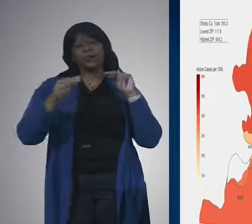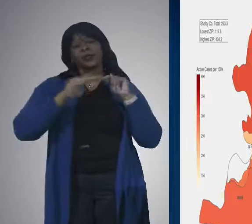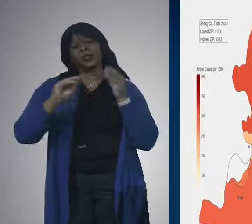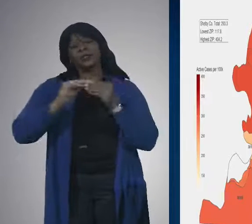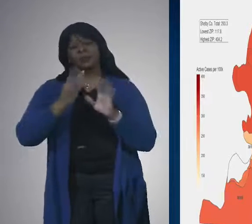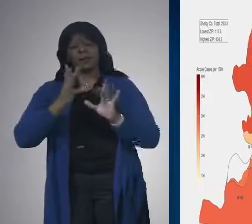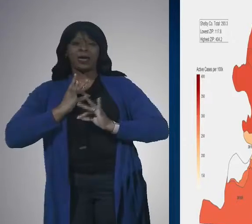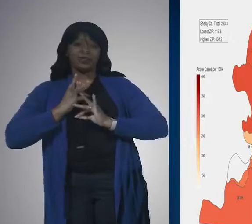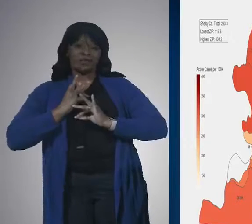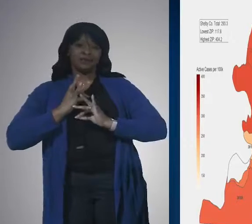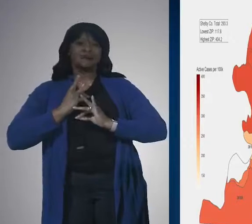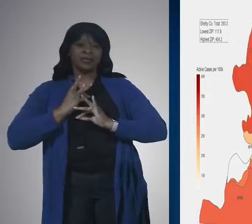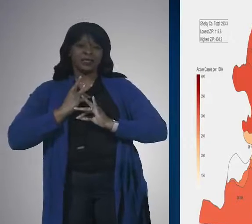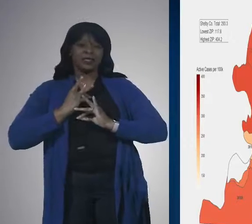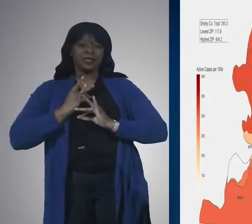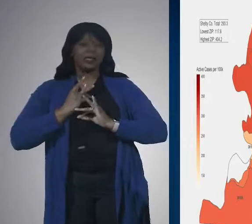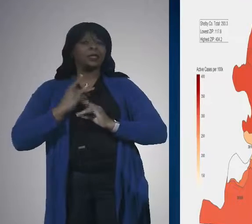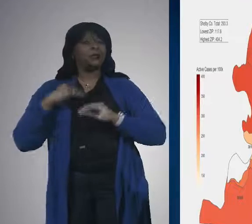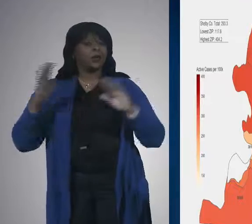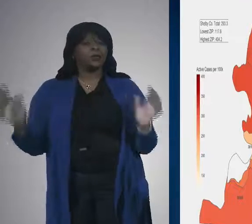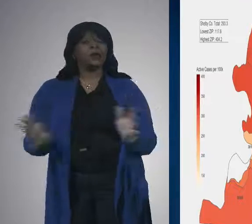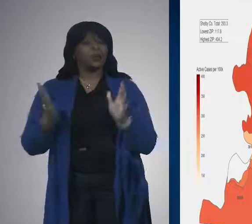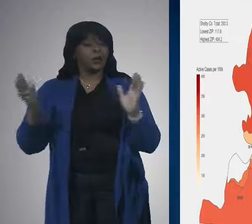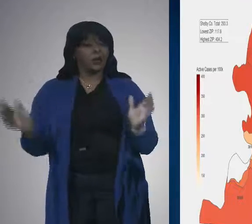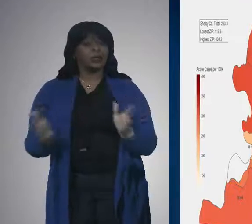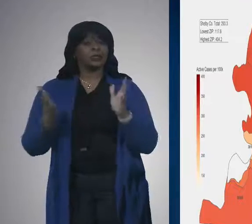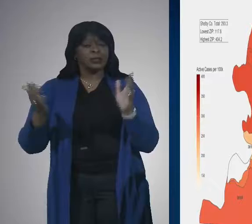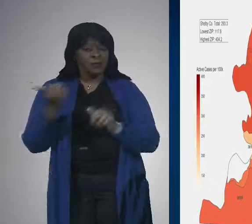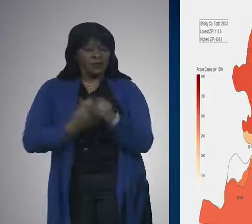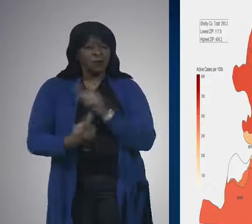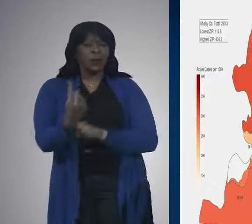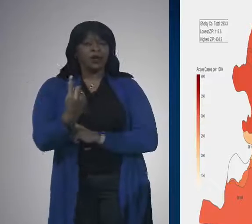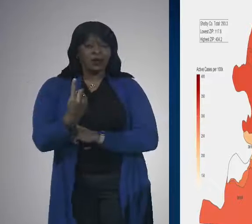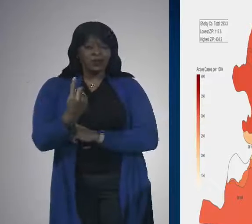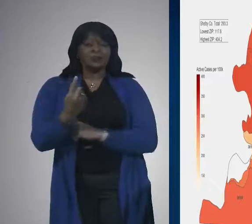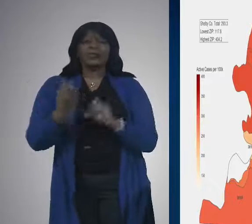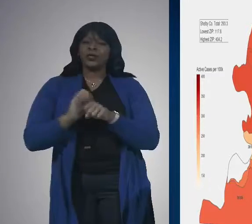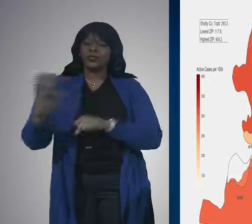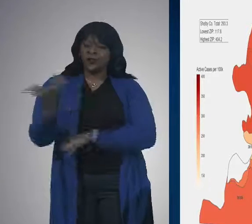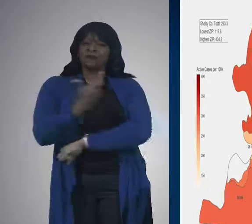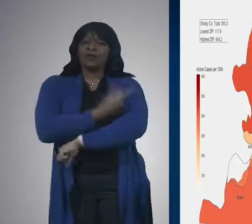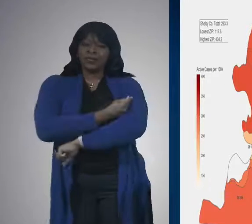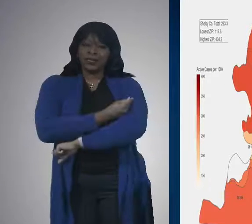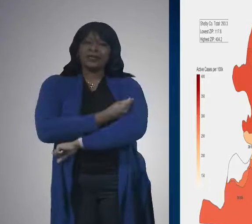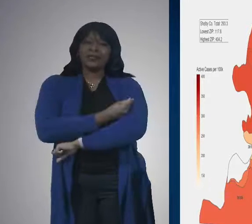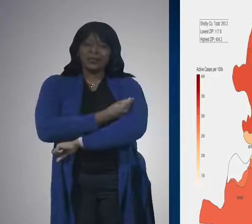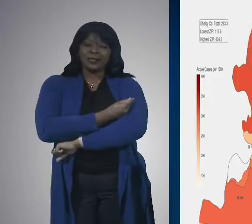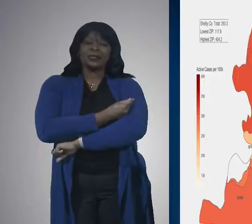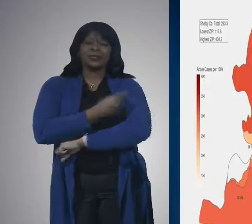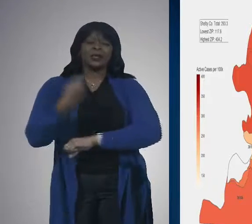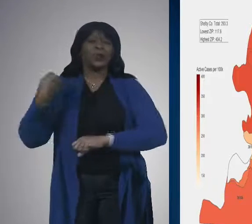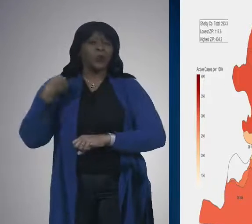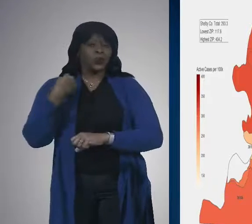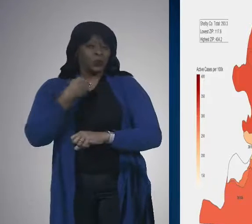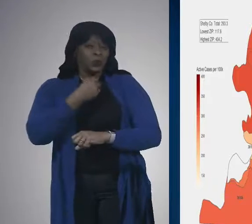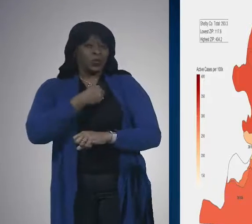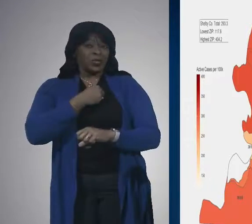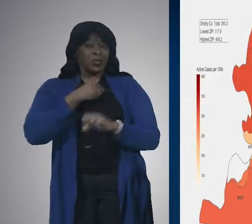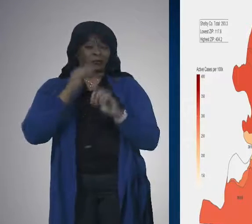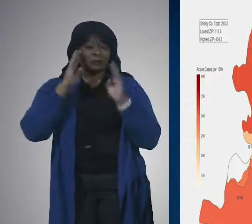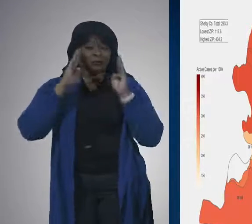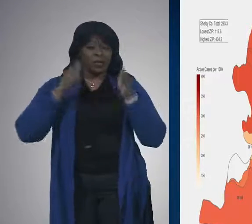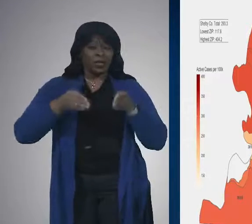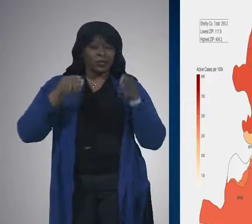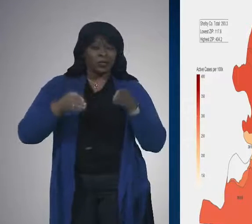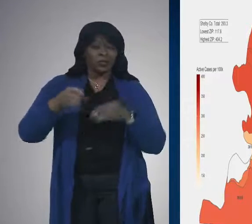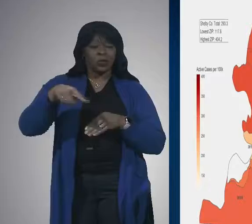cases. So we really encourage everyone to get vaccinated, and we're paying special